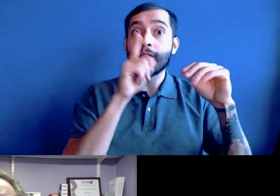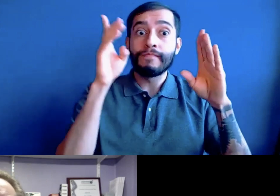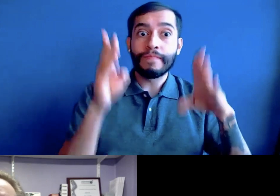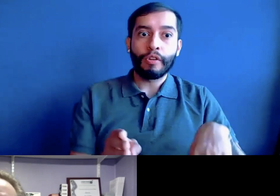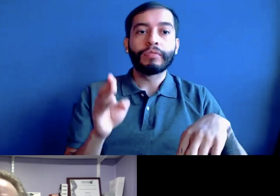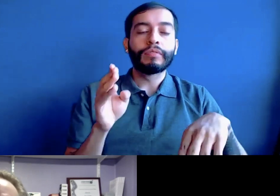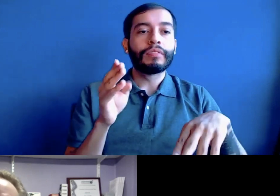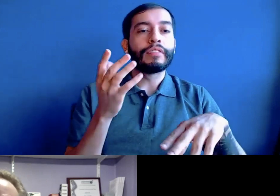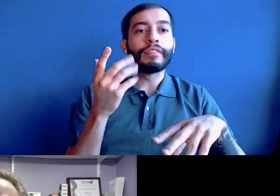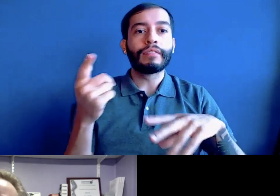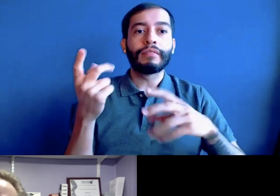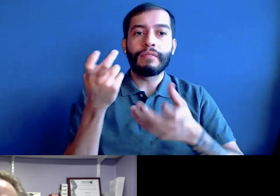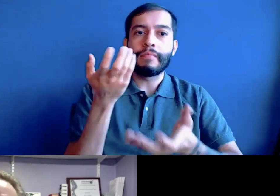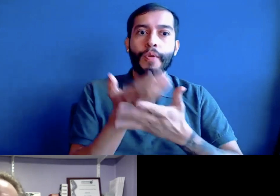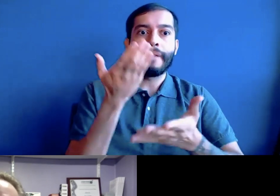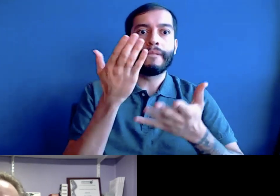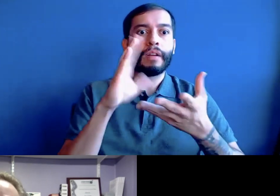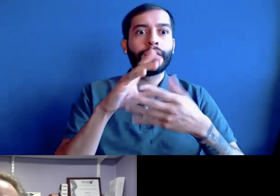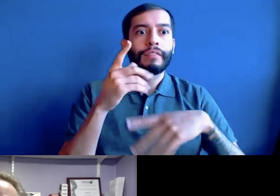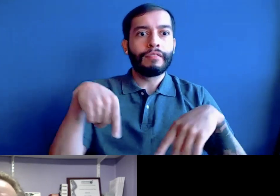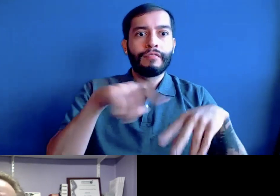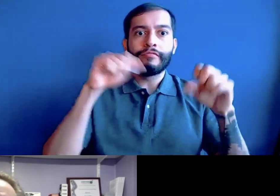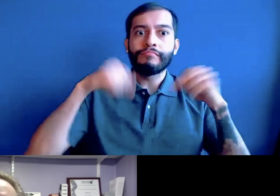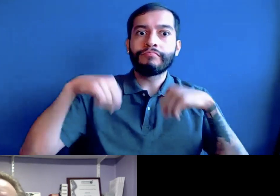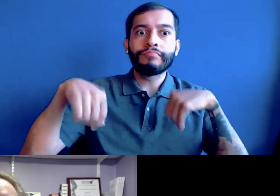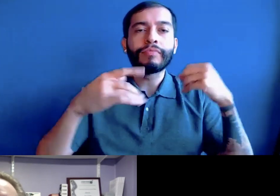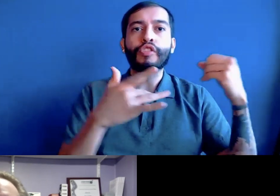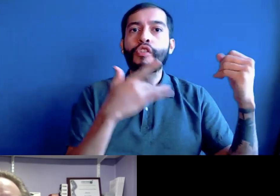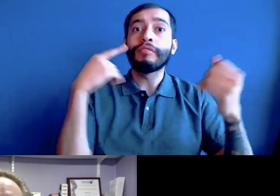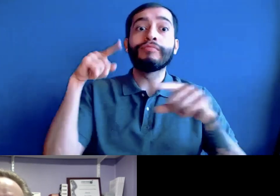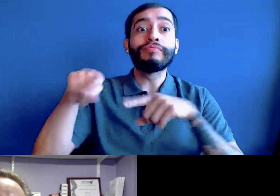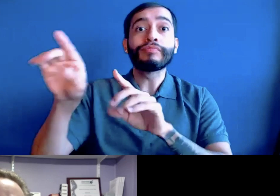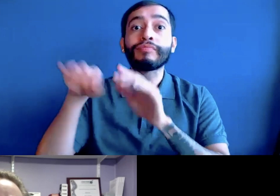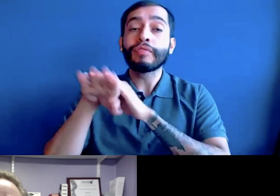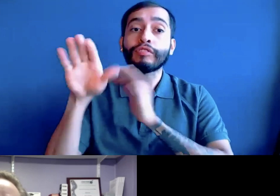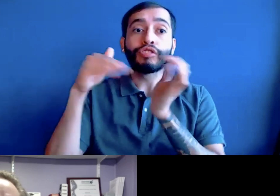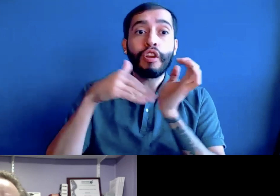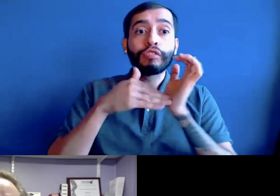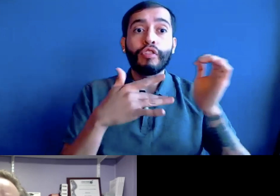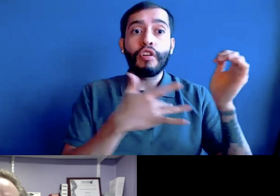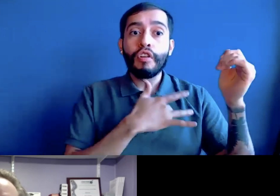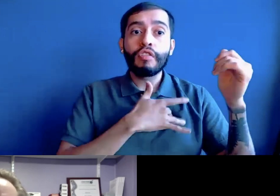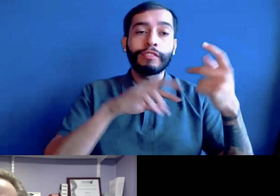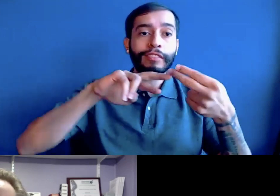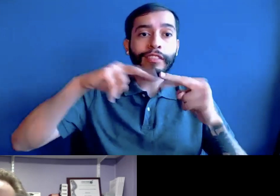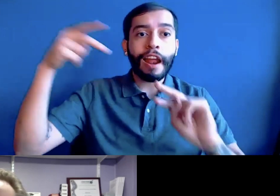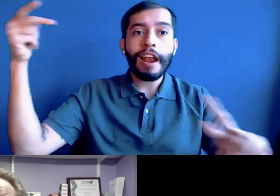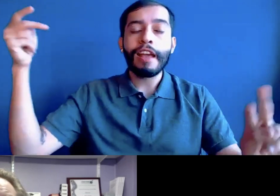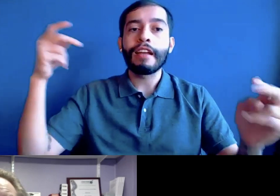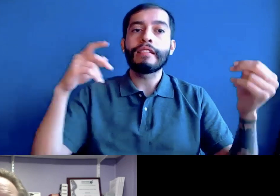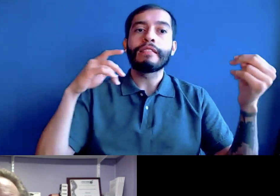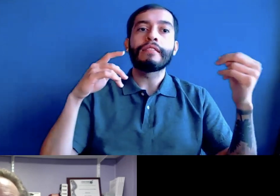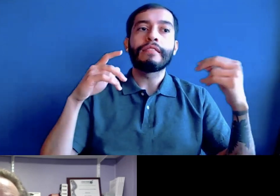have a genetic heart condition. And so there was something which resounded there. And also